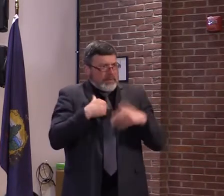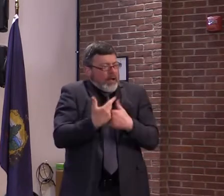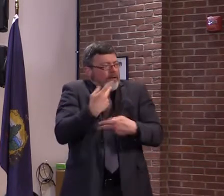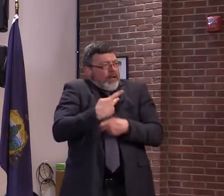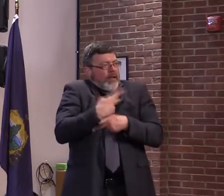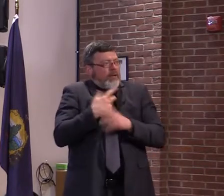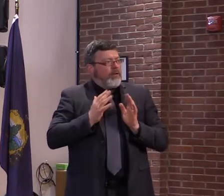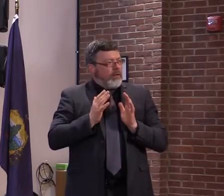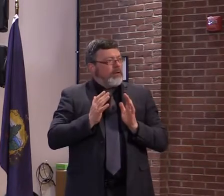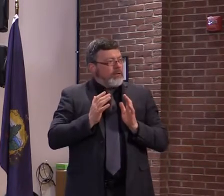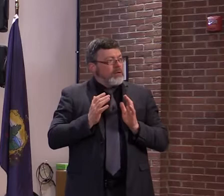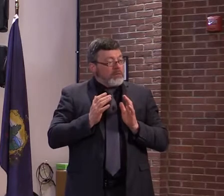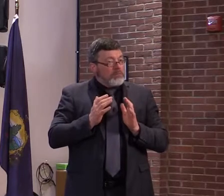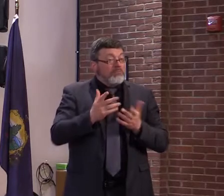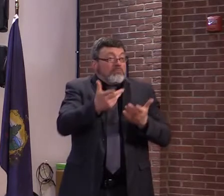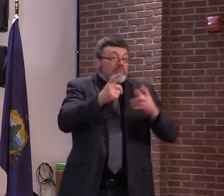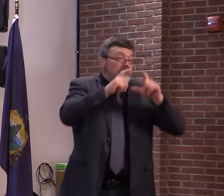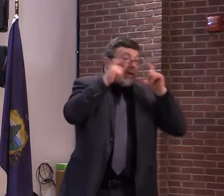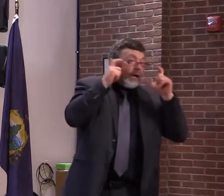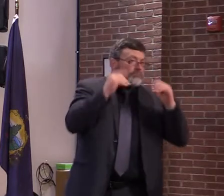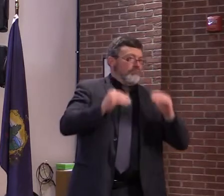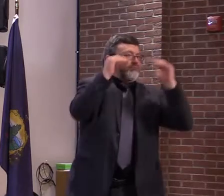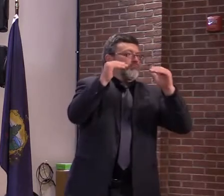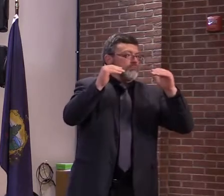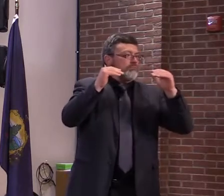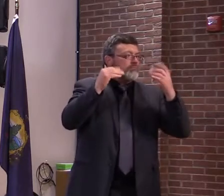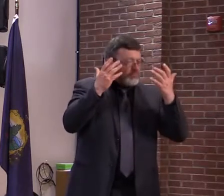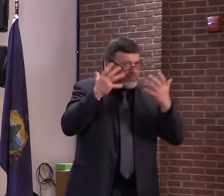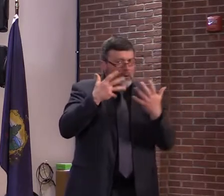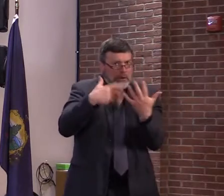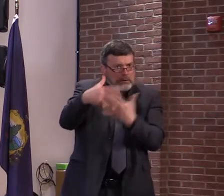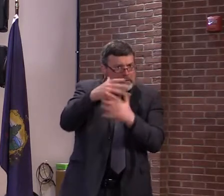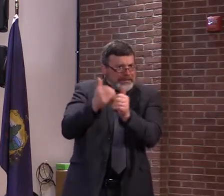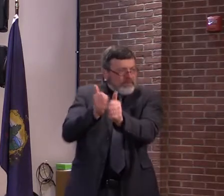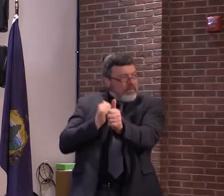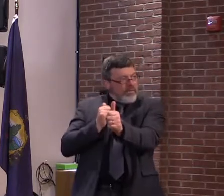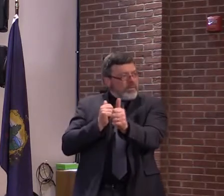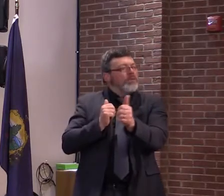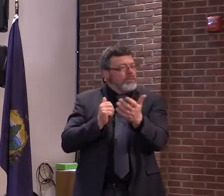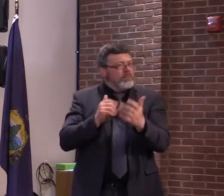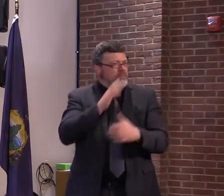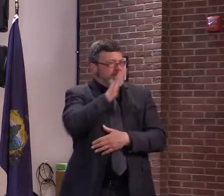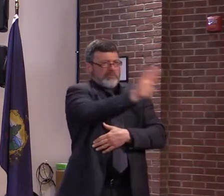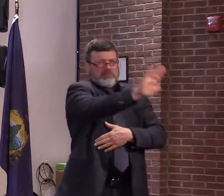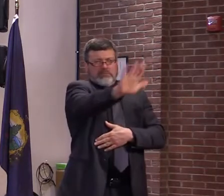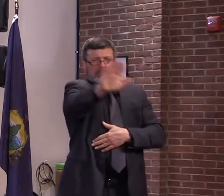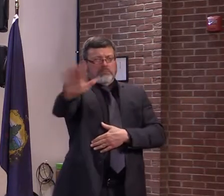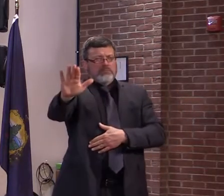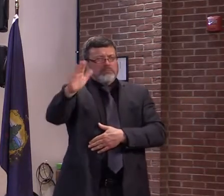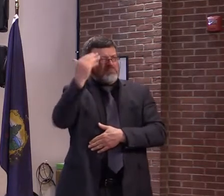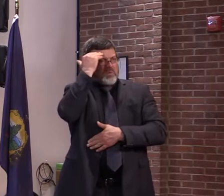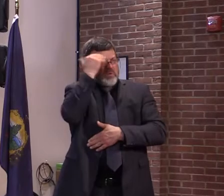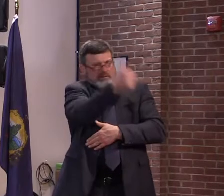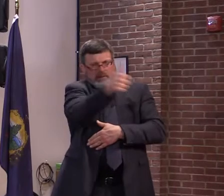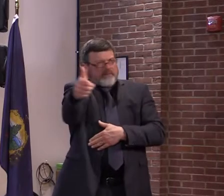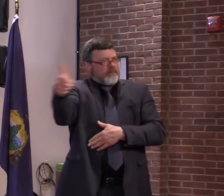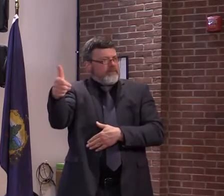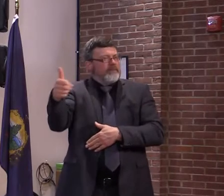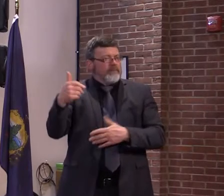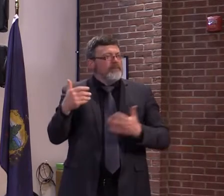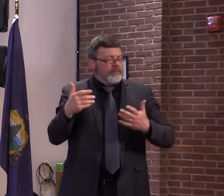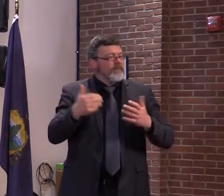mask based on your own personal risk, because there will still be the possibility of clusters in